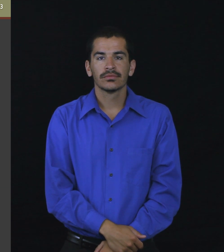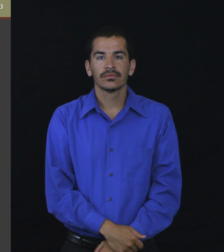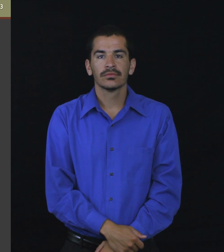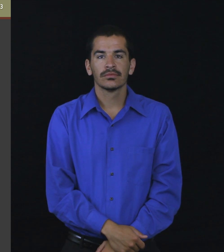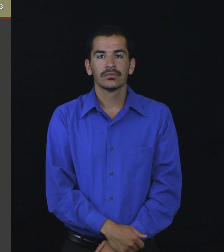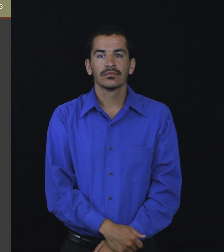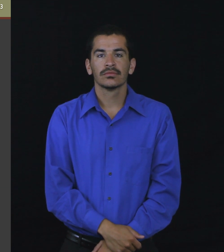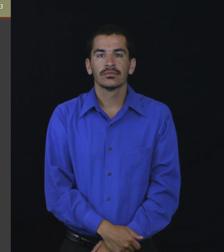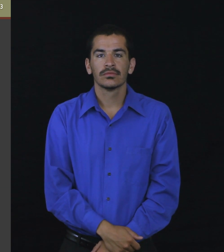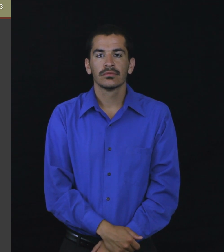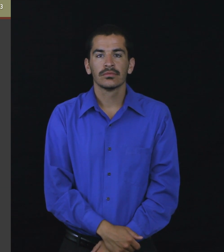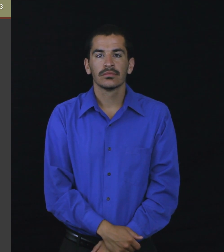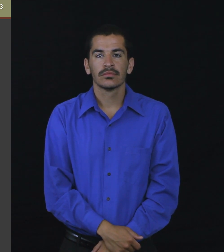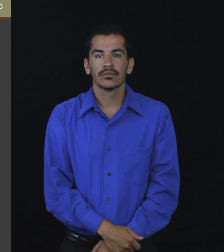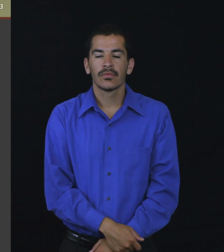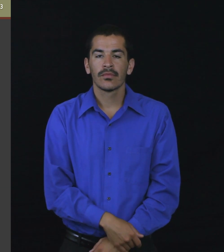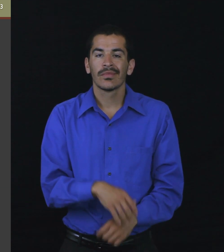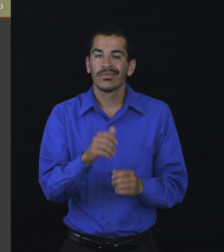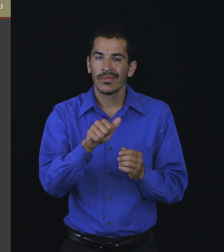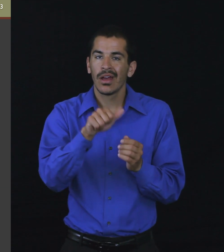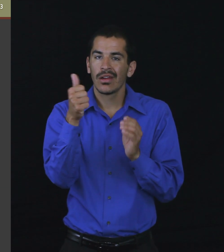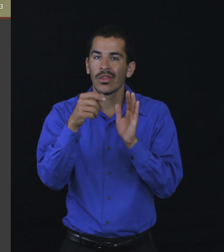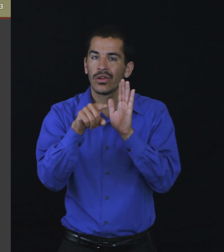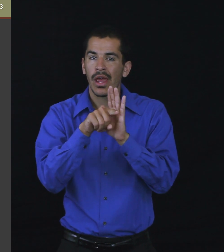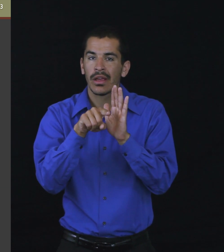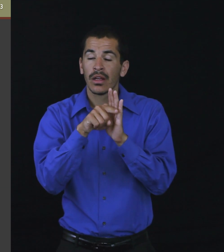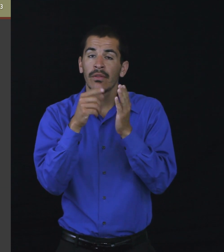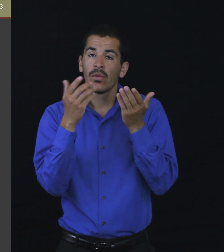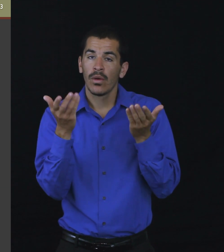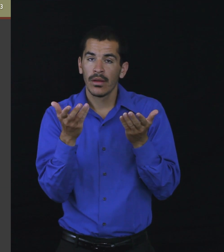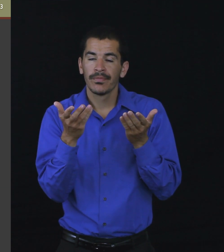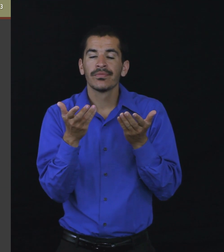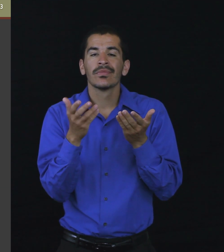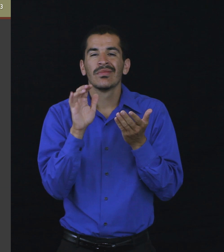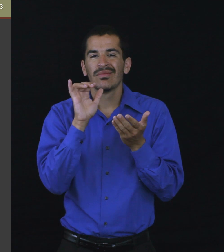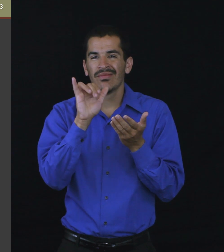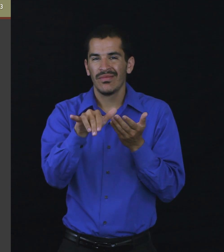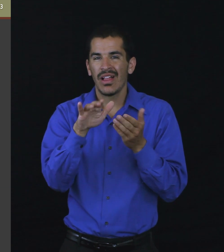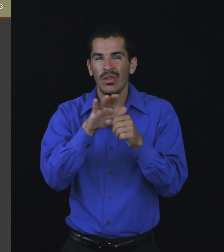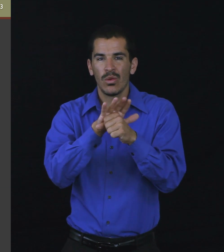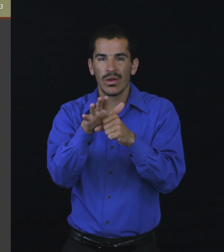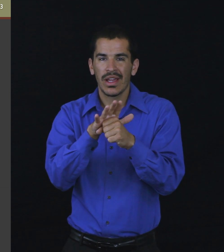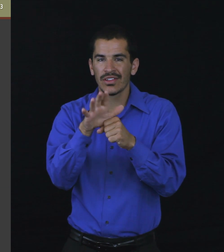Another negative is that the location might not be convenient.